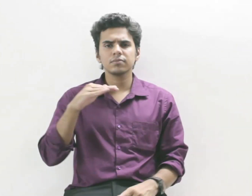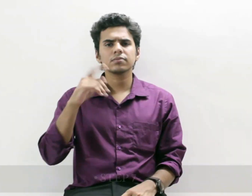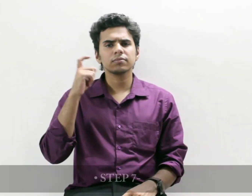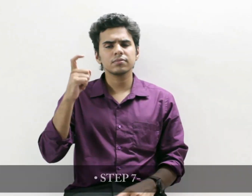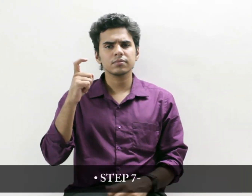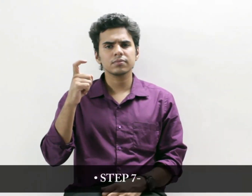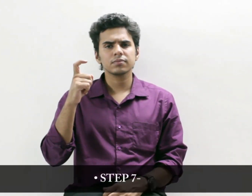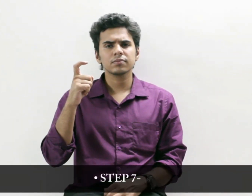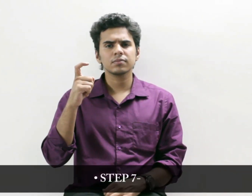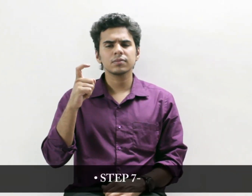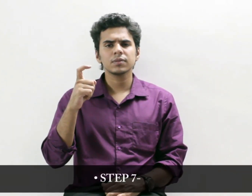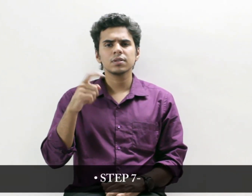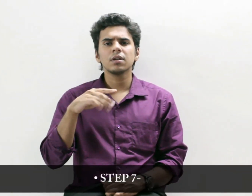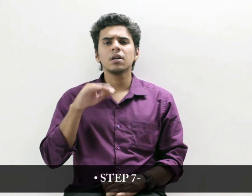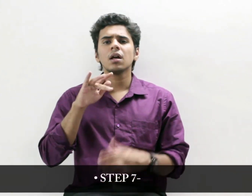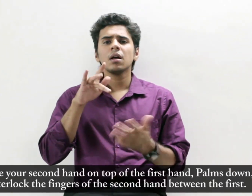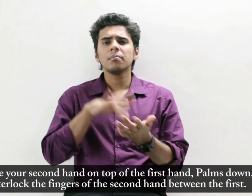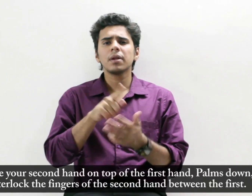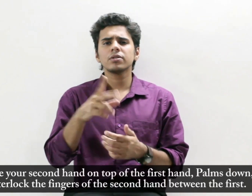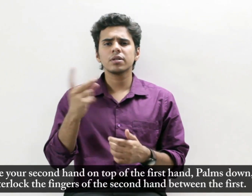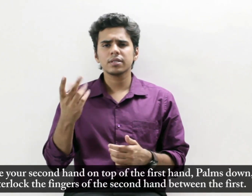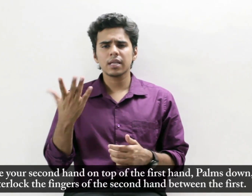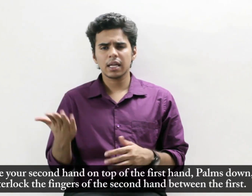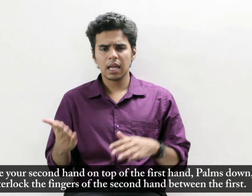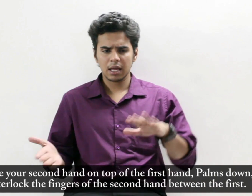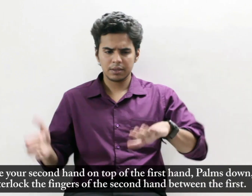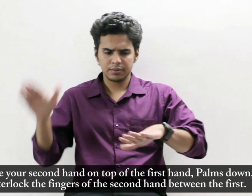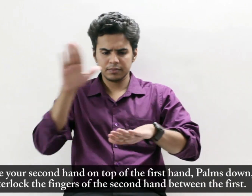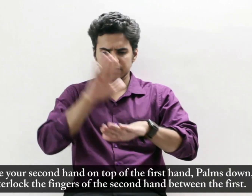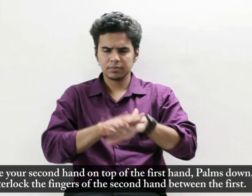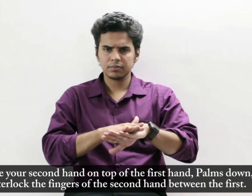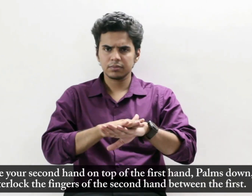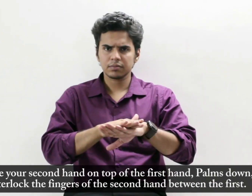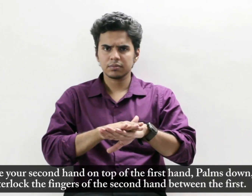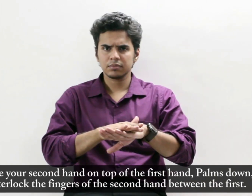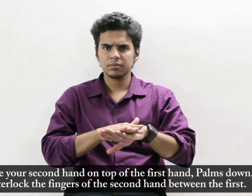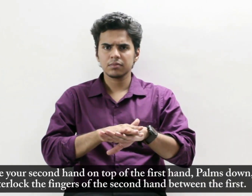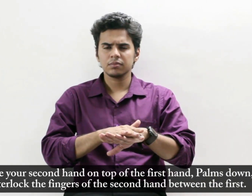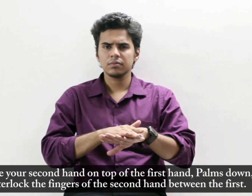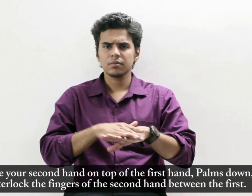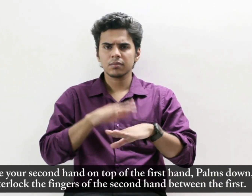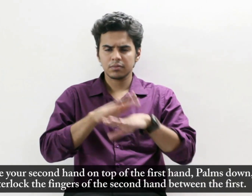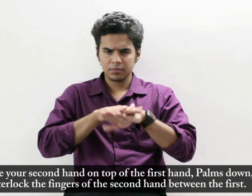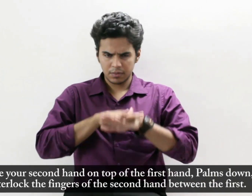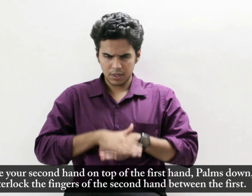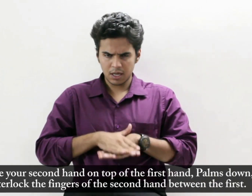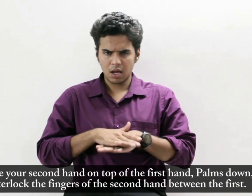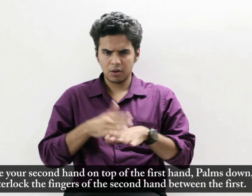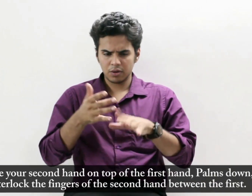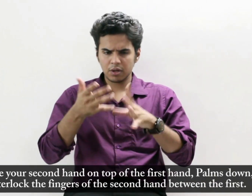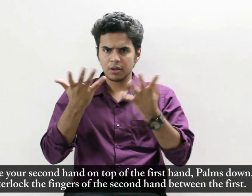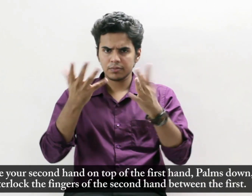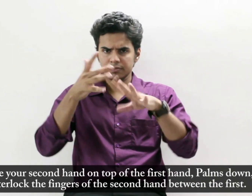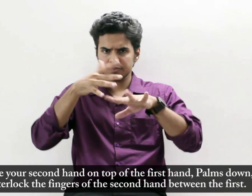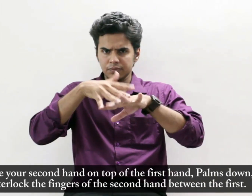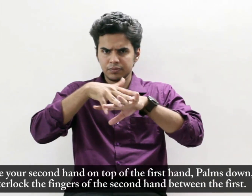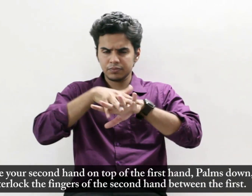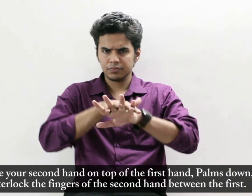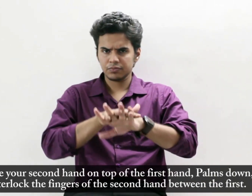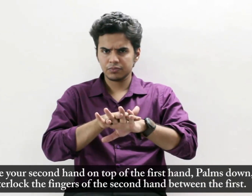Step 7. Place your second hand on top of the first hand, palm downs. Interlock the fingers